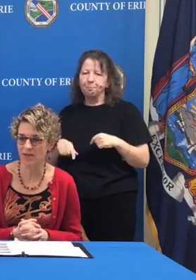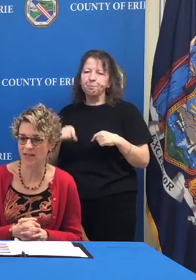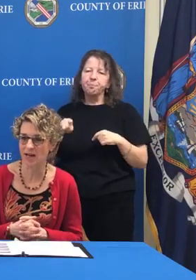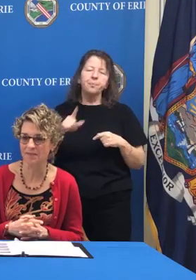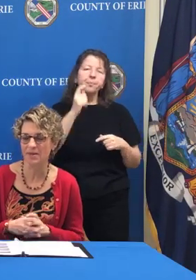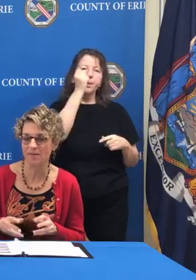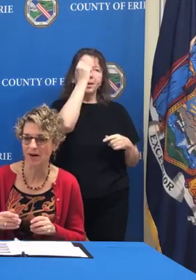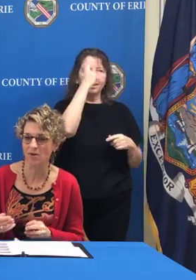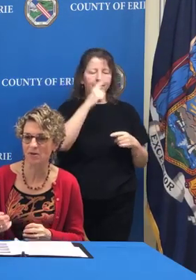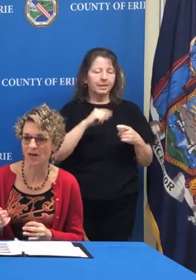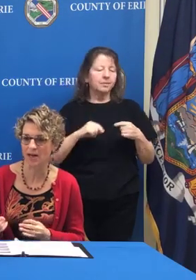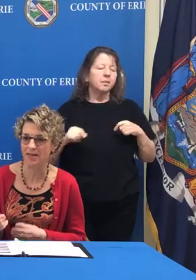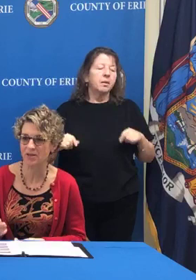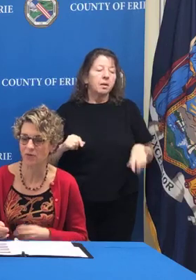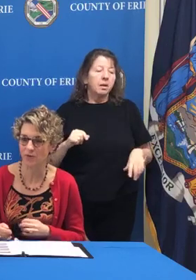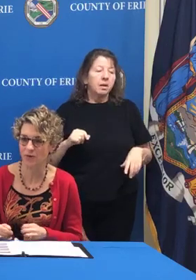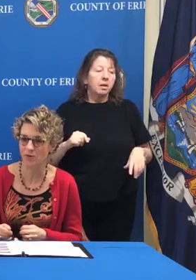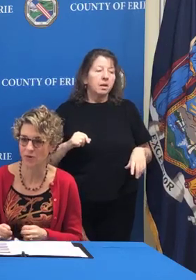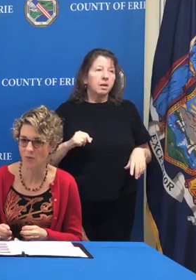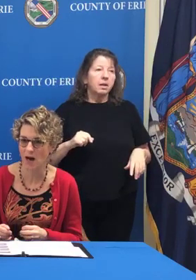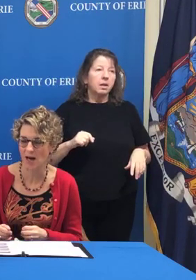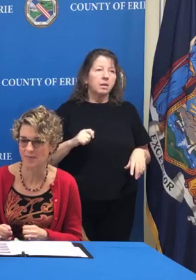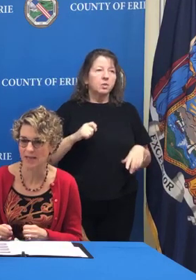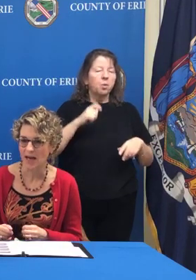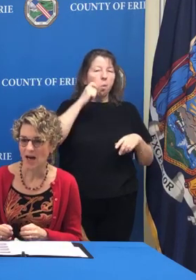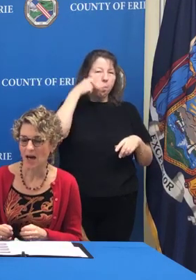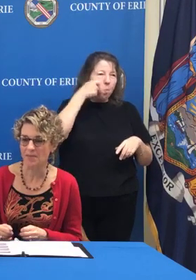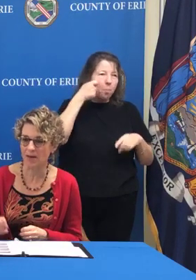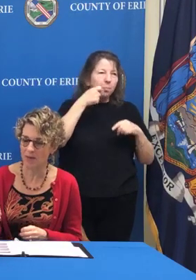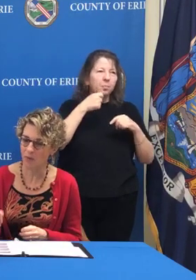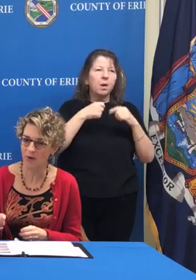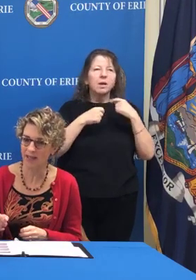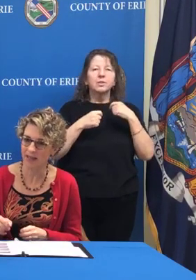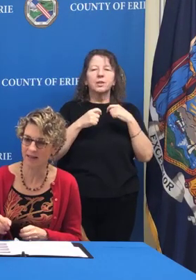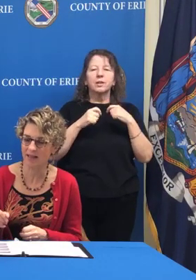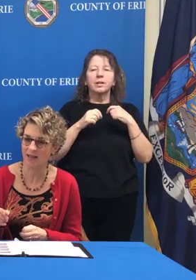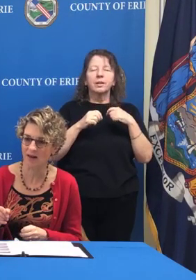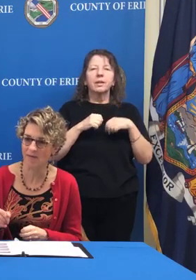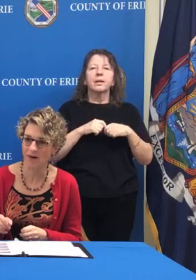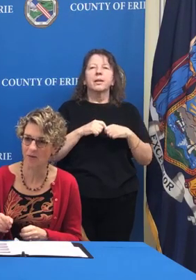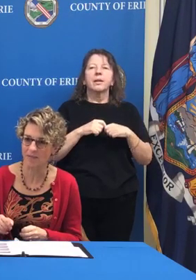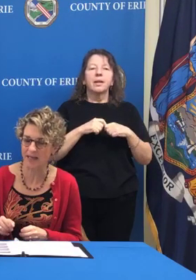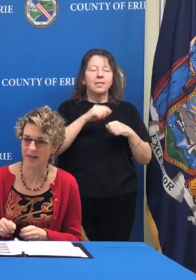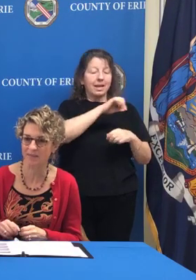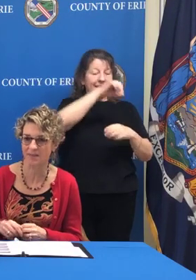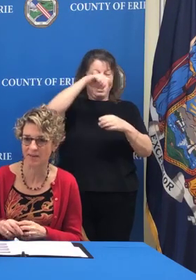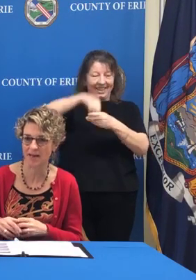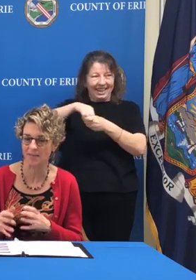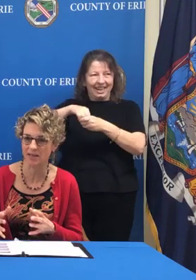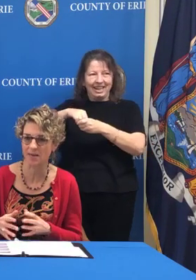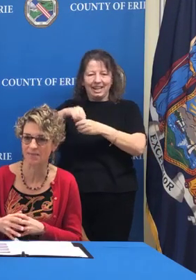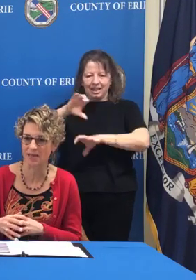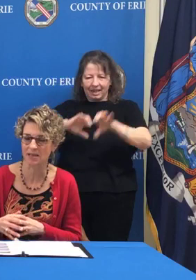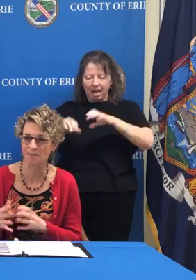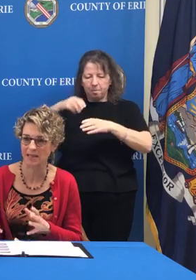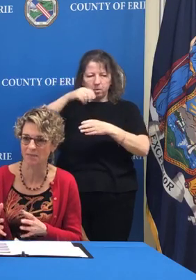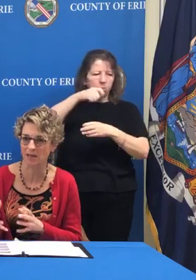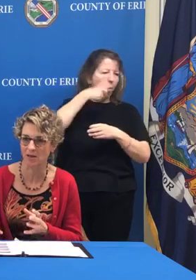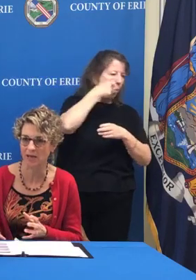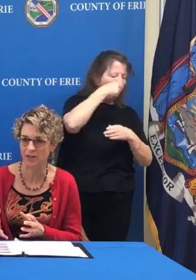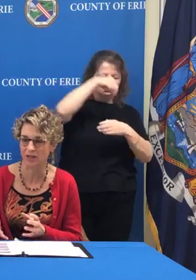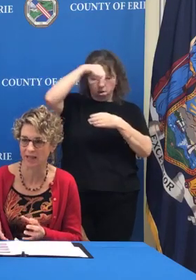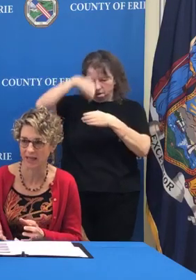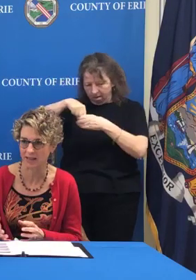viral nasal pharyngeal swabs that we put in the viral medium that makes up the